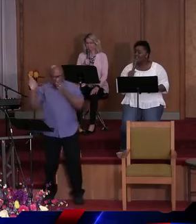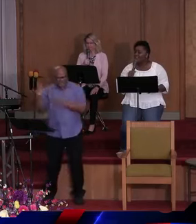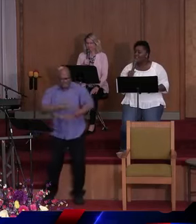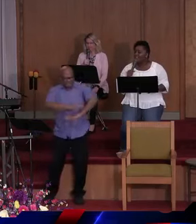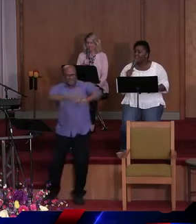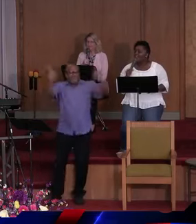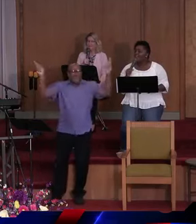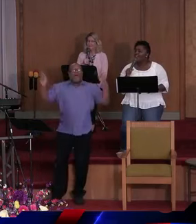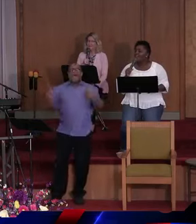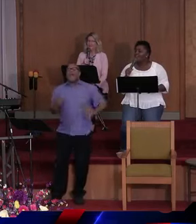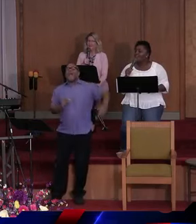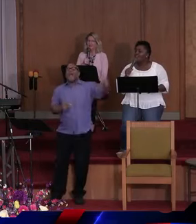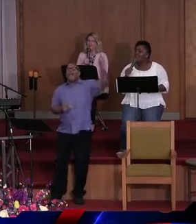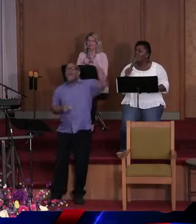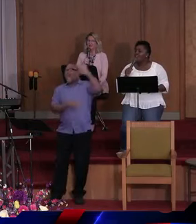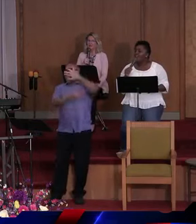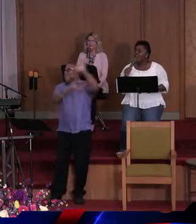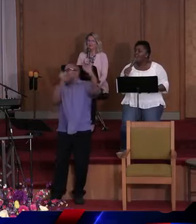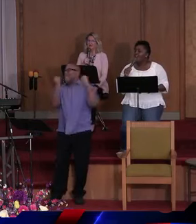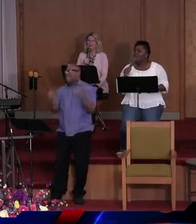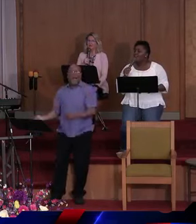Almighty, say,